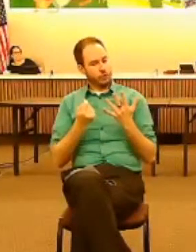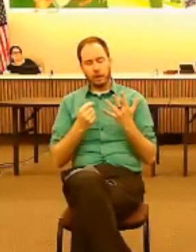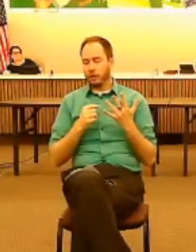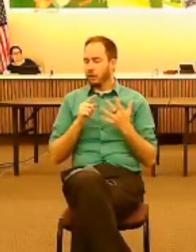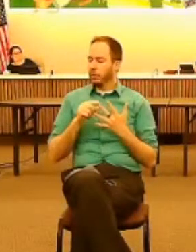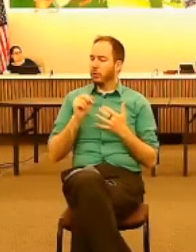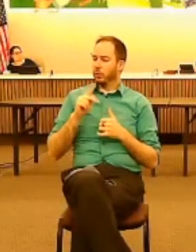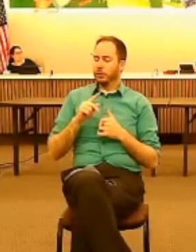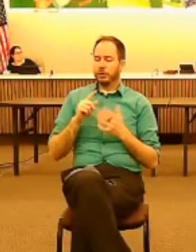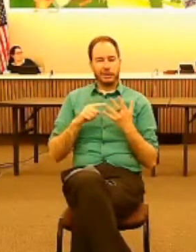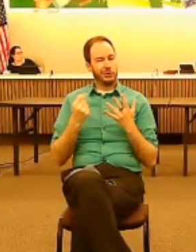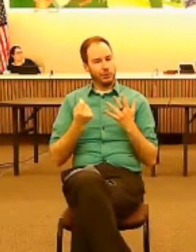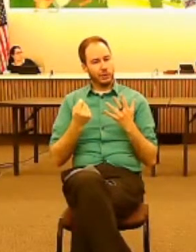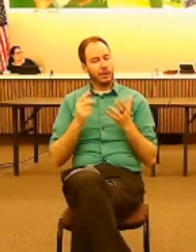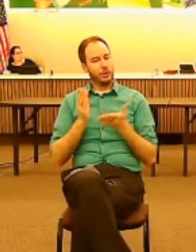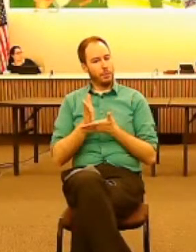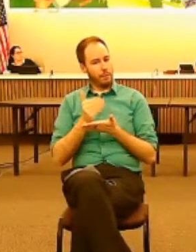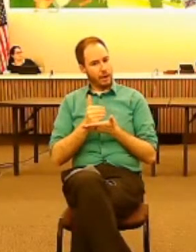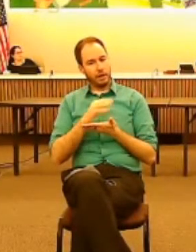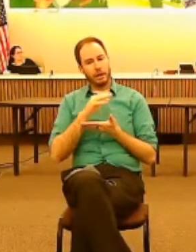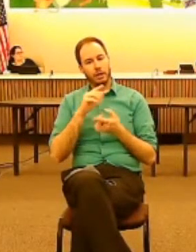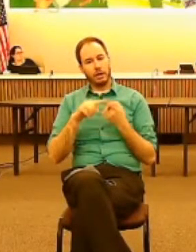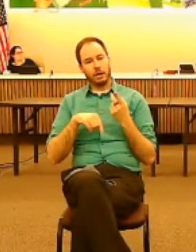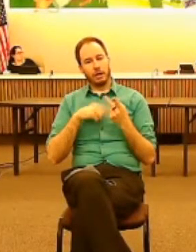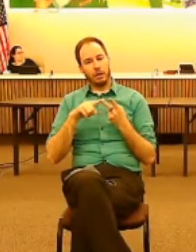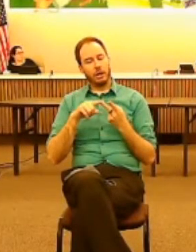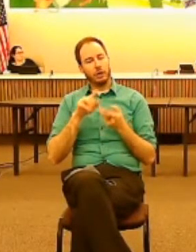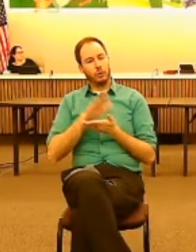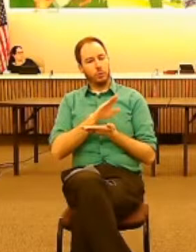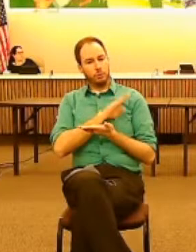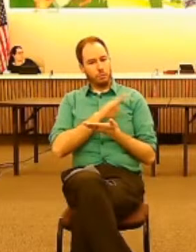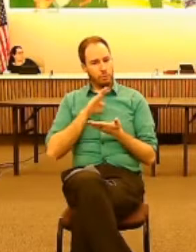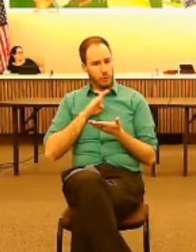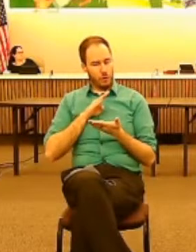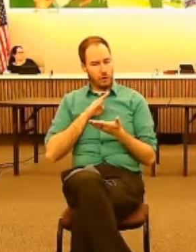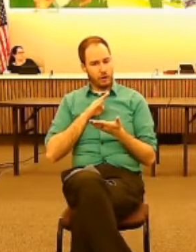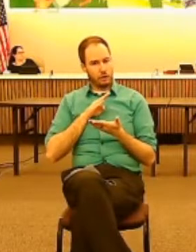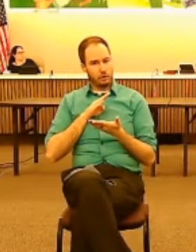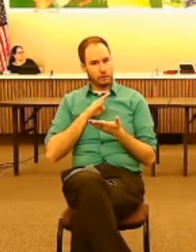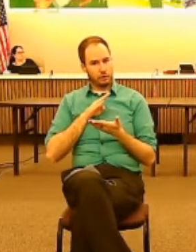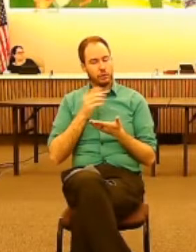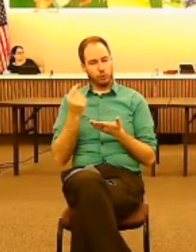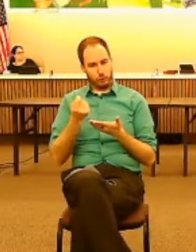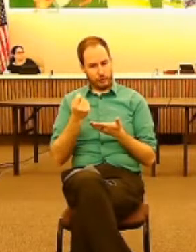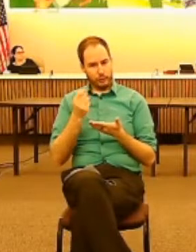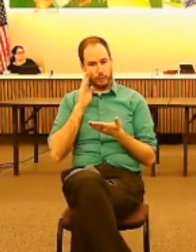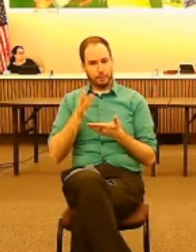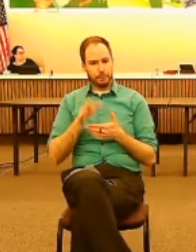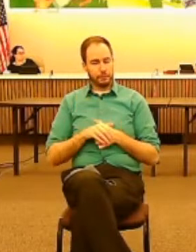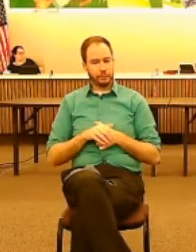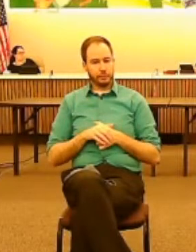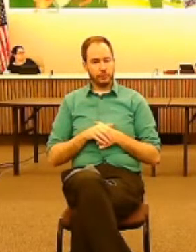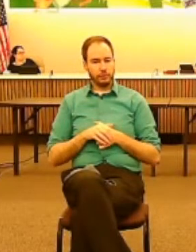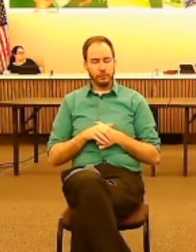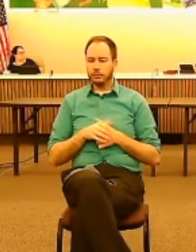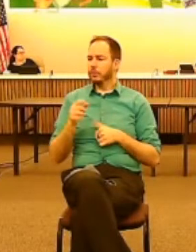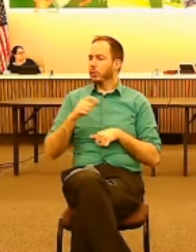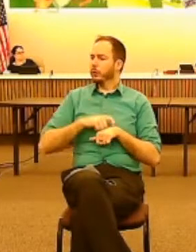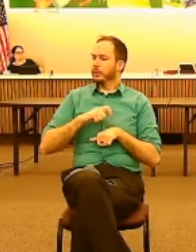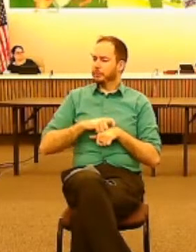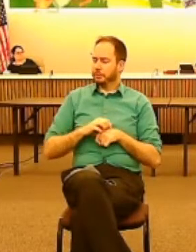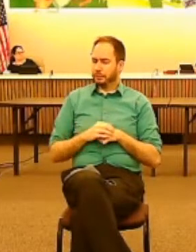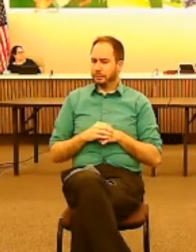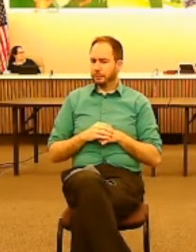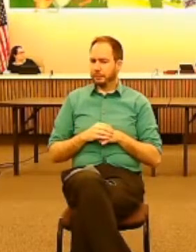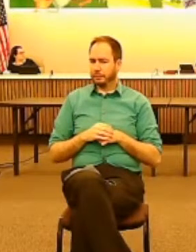Yep. So budget and school board vote. Yeah, uh, Tuesday, yep. Yep. And what's the time? Well,